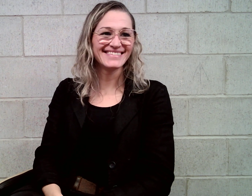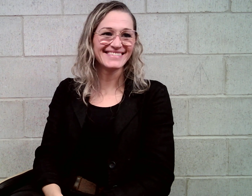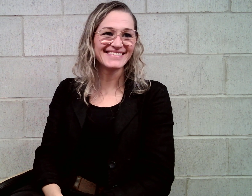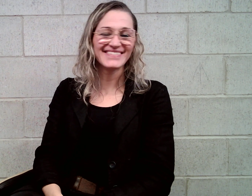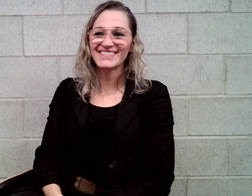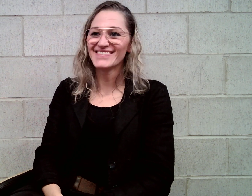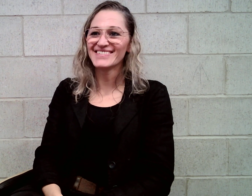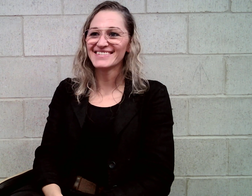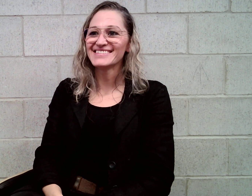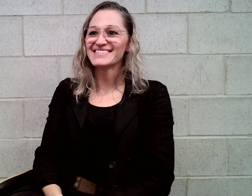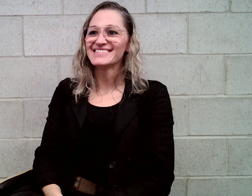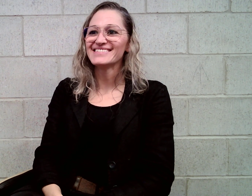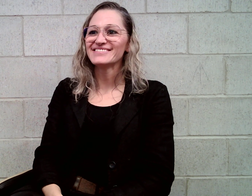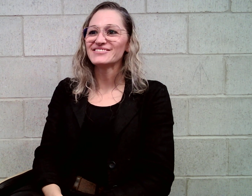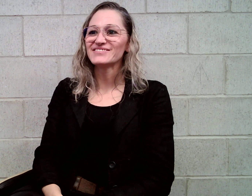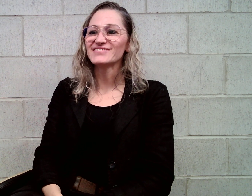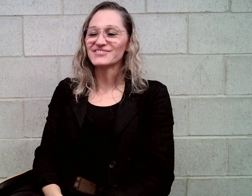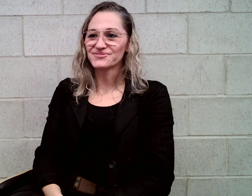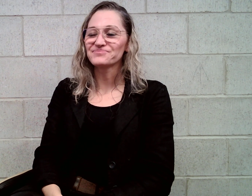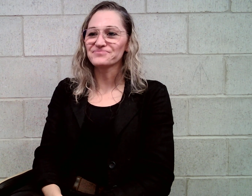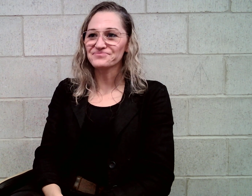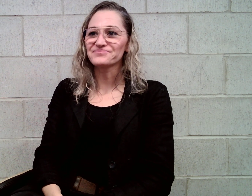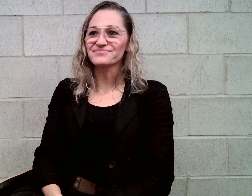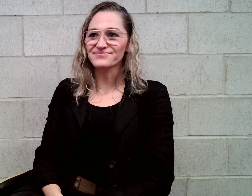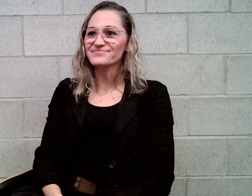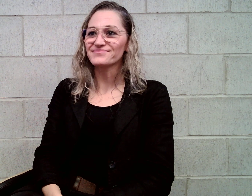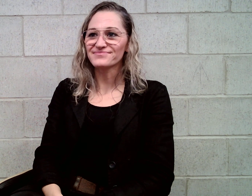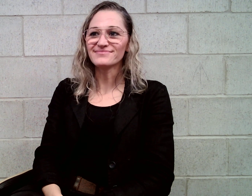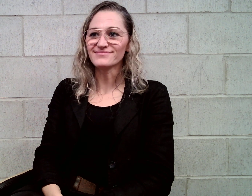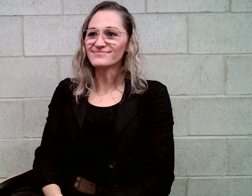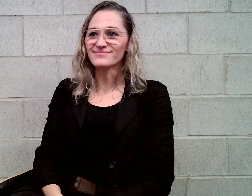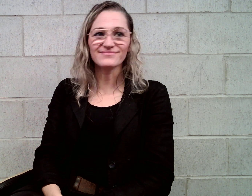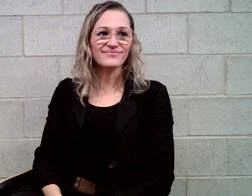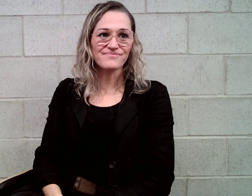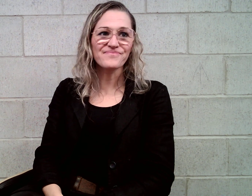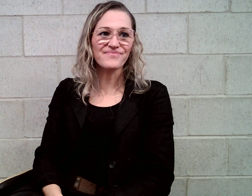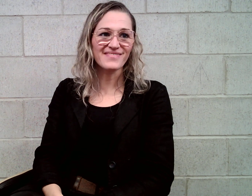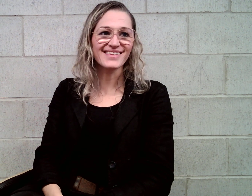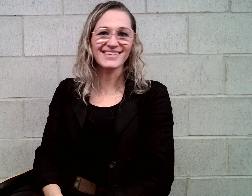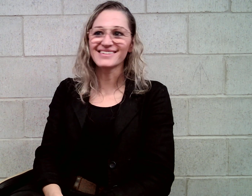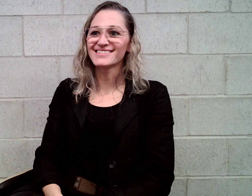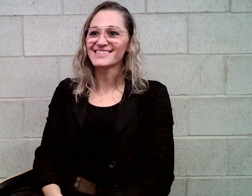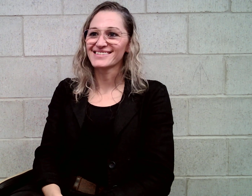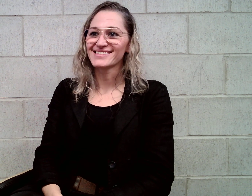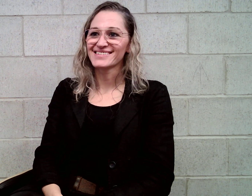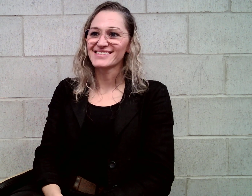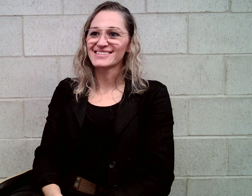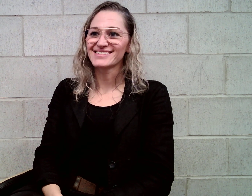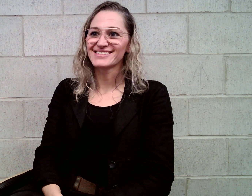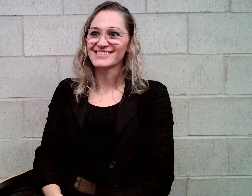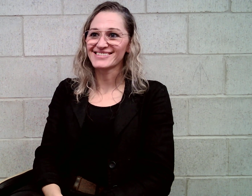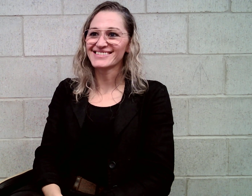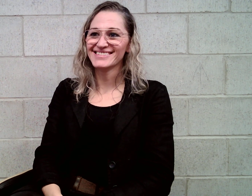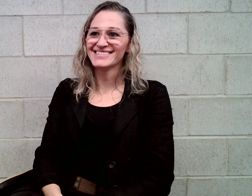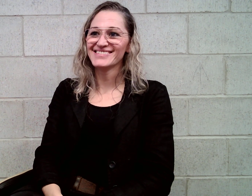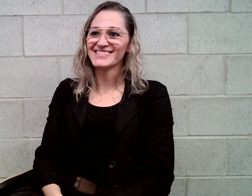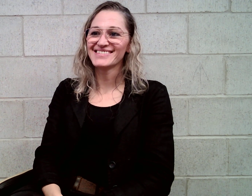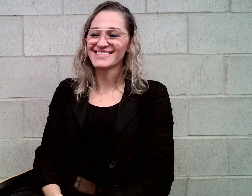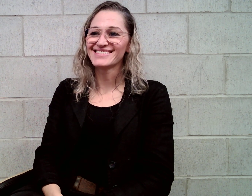York University in collaboration with Why Not. It's been a huge honor and joy to be able to collaborate with you over the